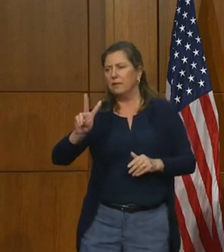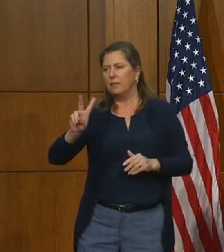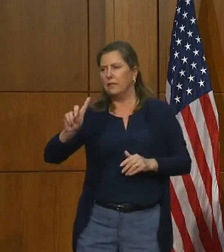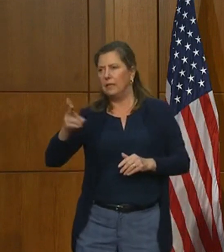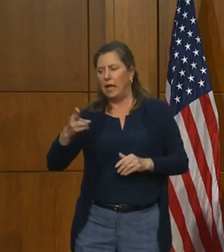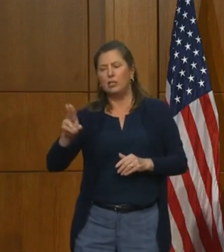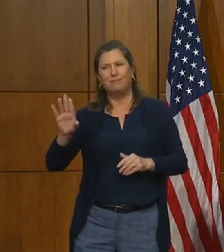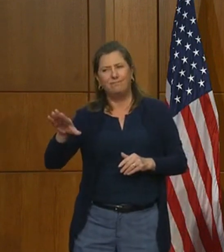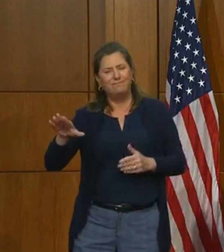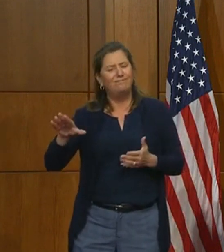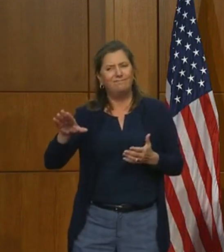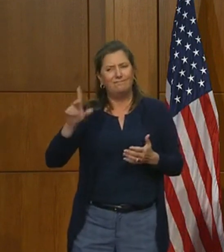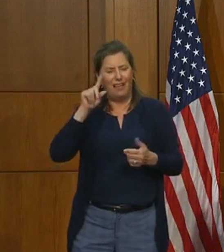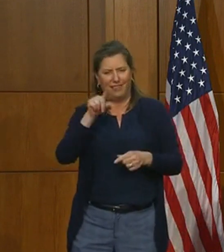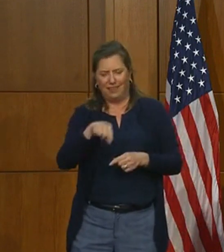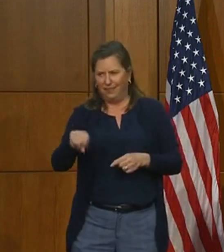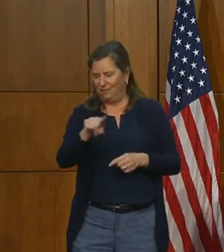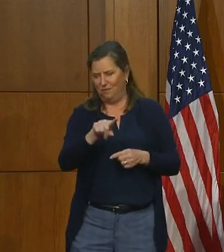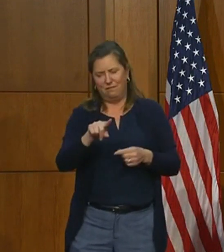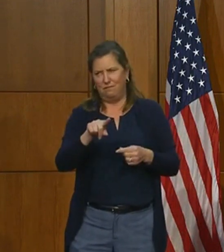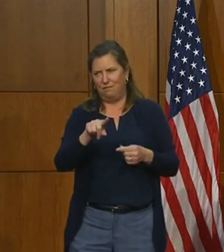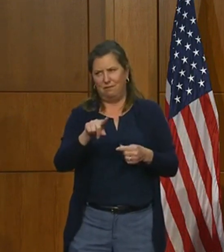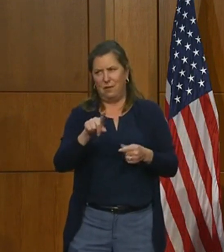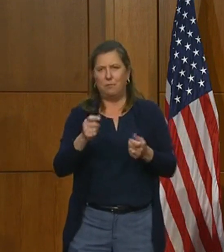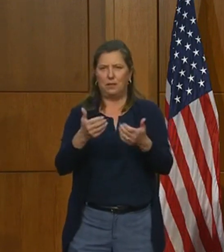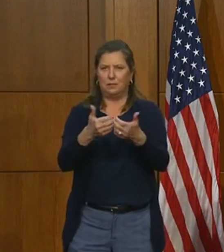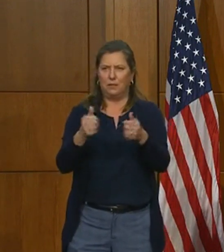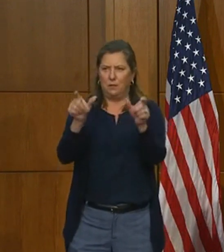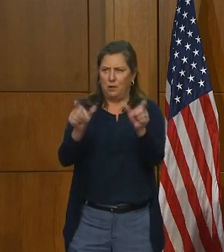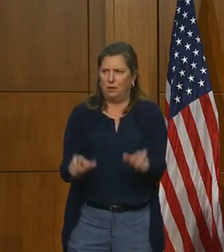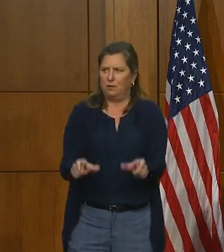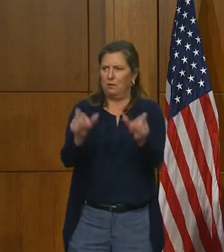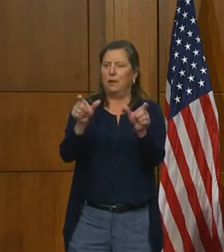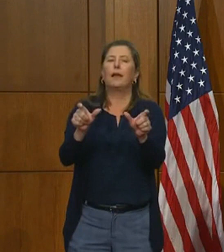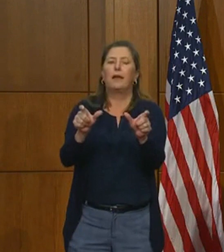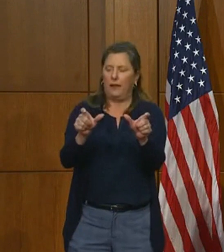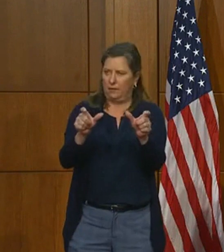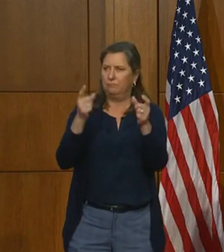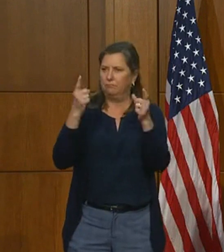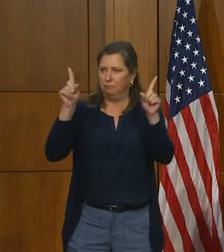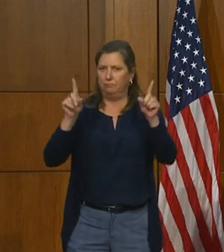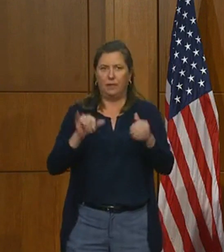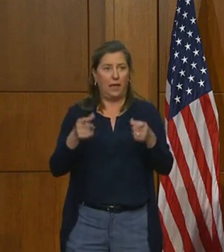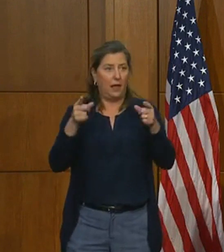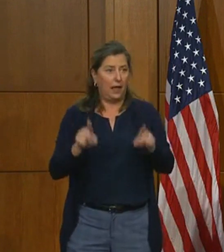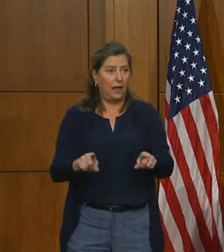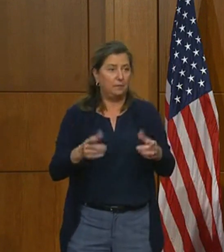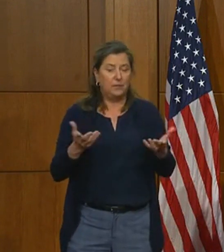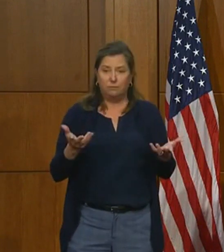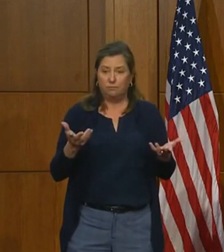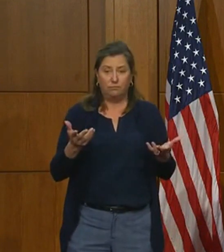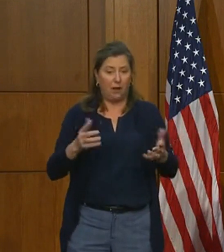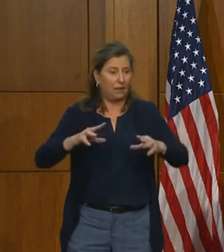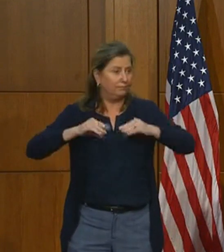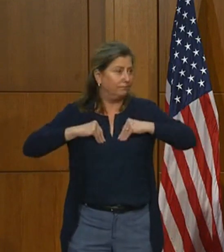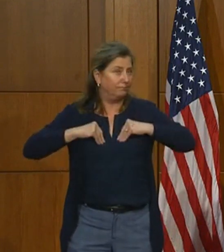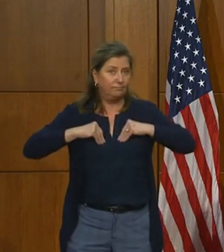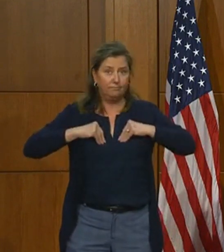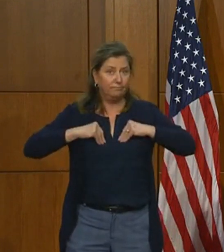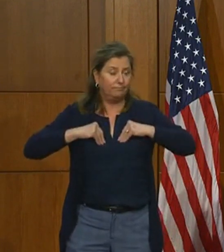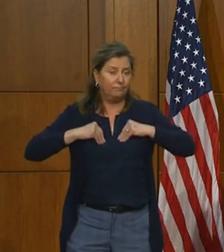that I think these need to be disaggregated. That was done. I take ownership of